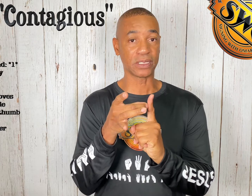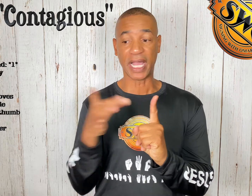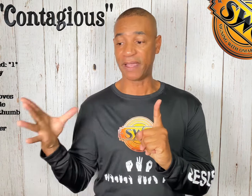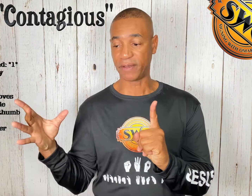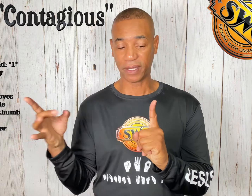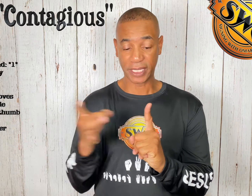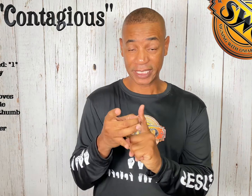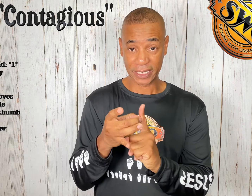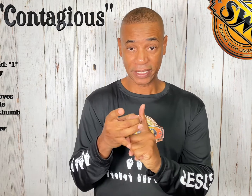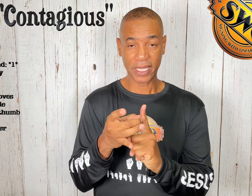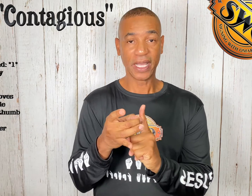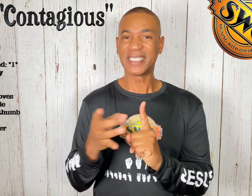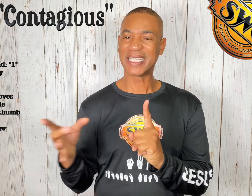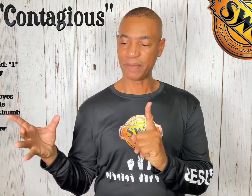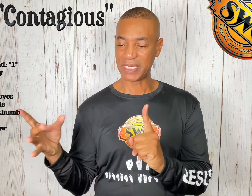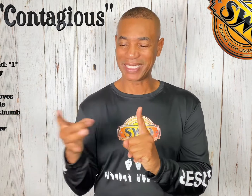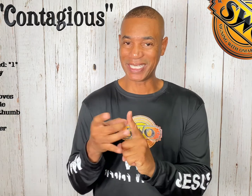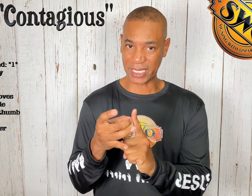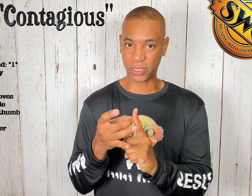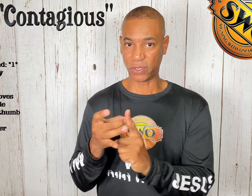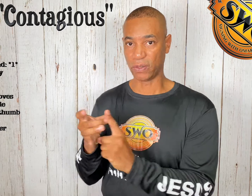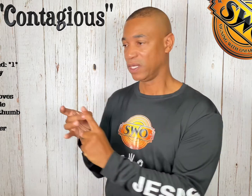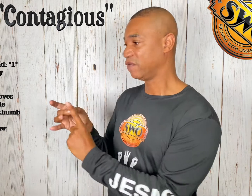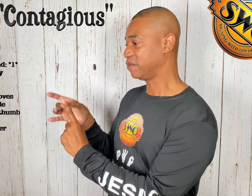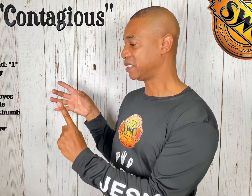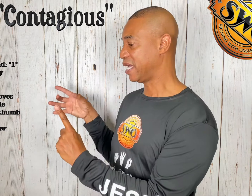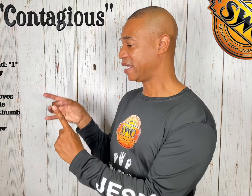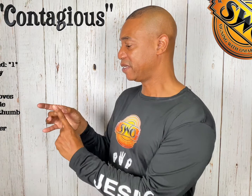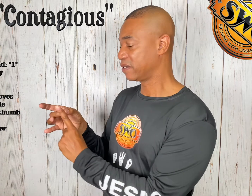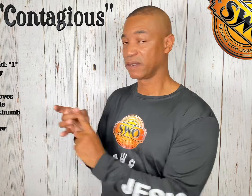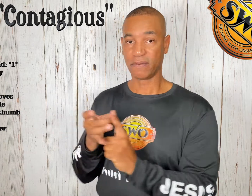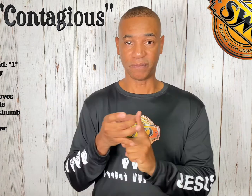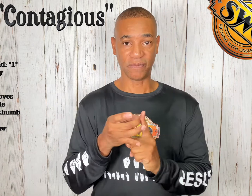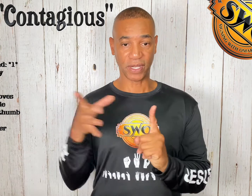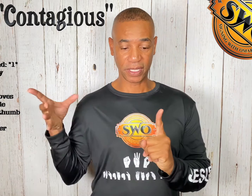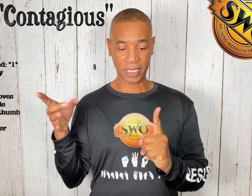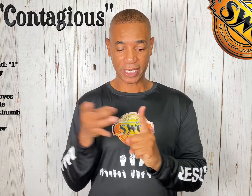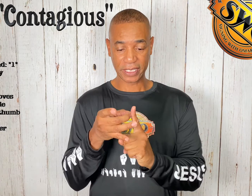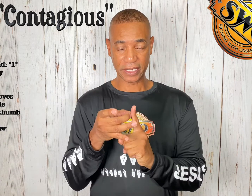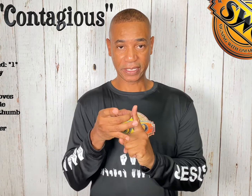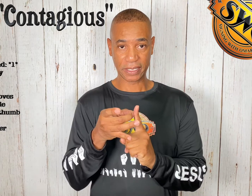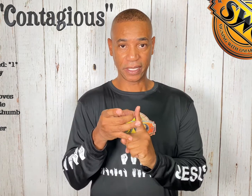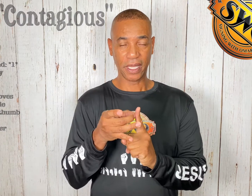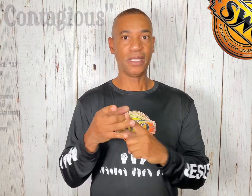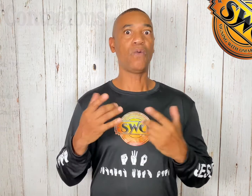like. It's like something sticking to you from the side, from the front. Now, while